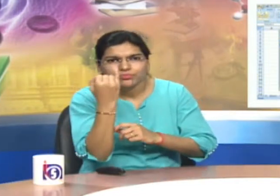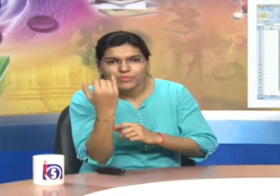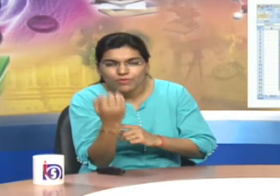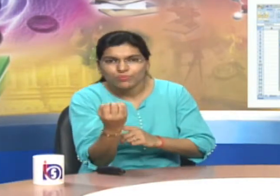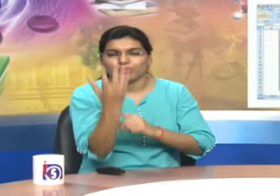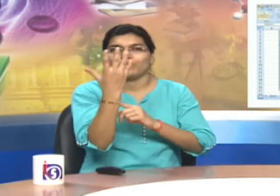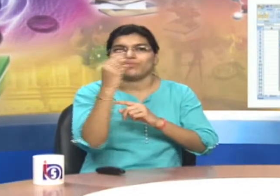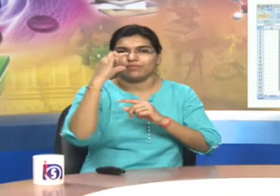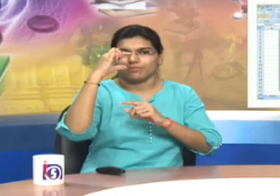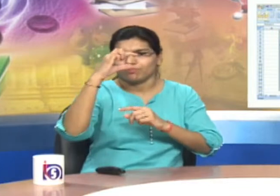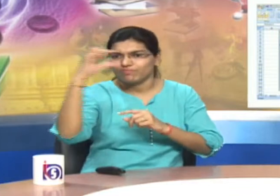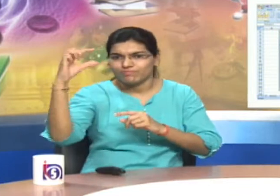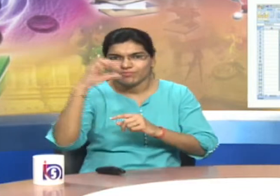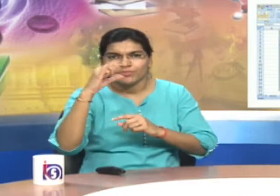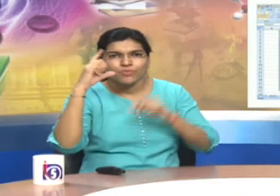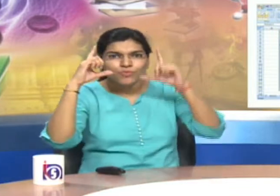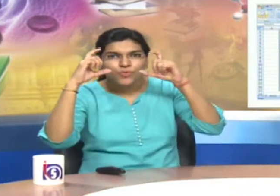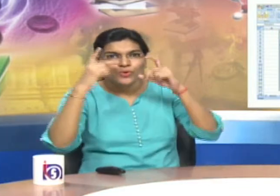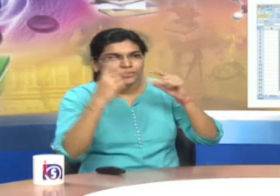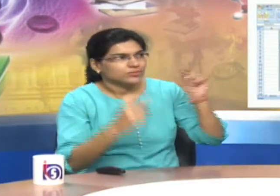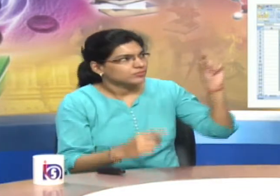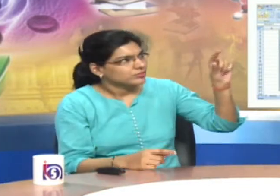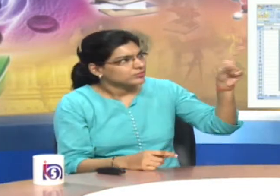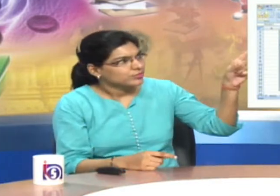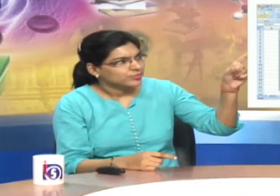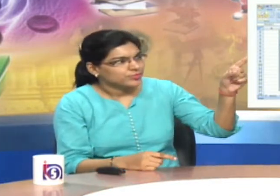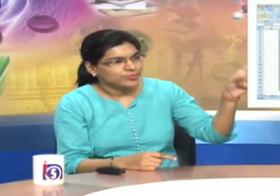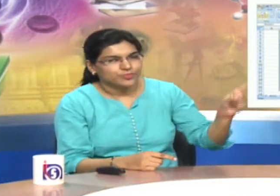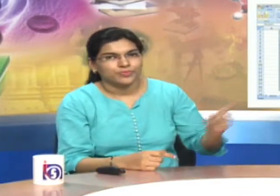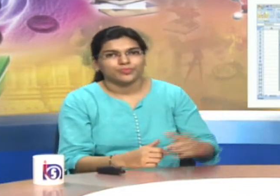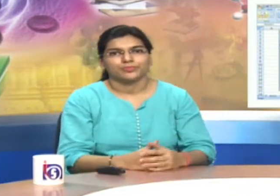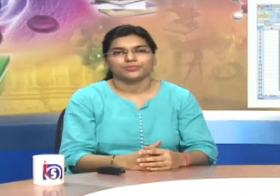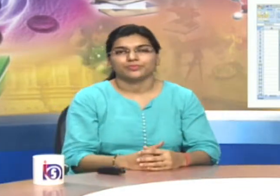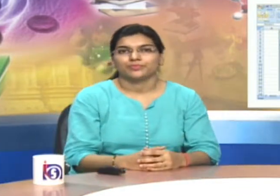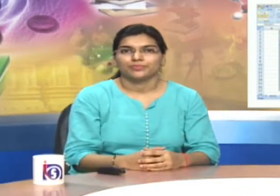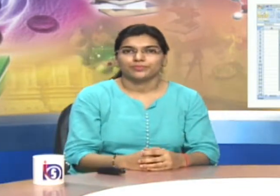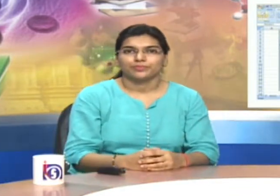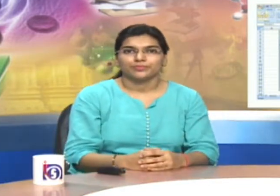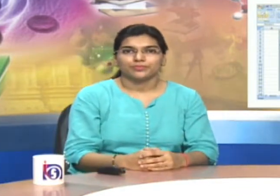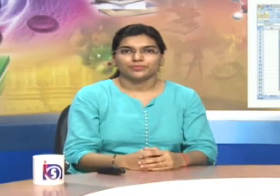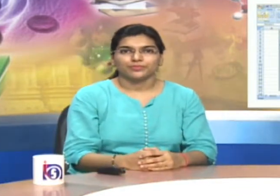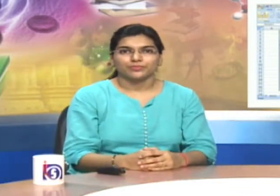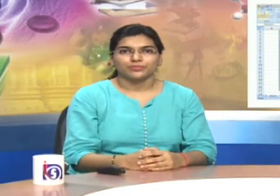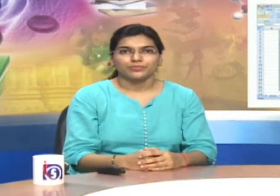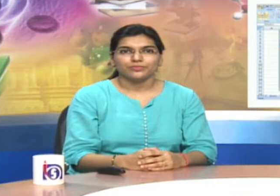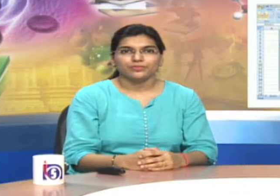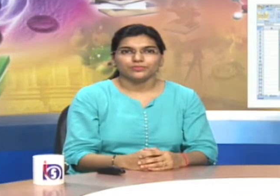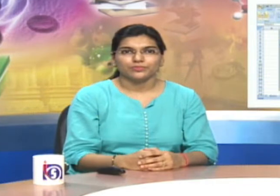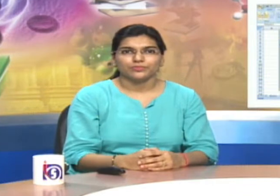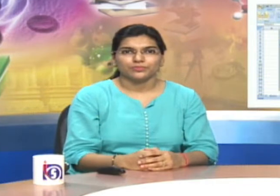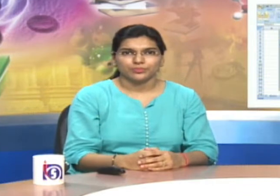in this clip art, and that automatically will search the same picture and you can put it.